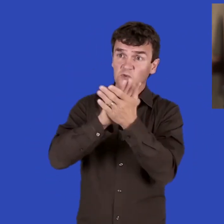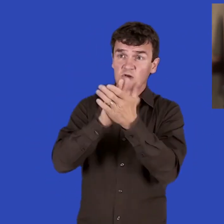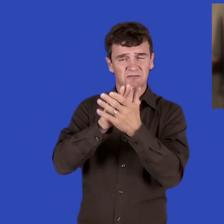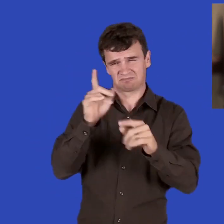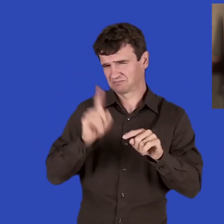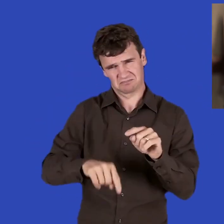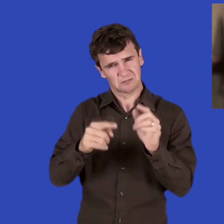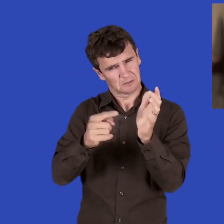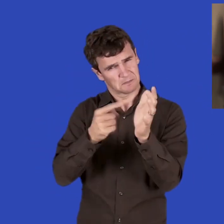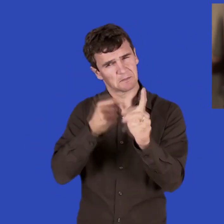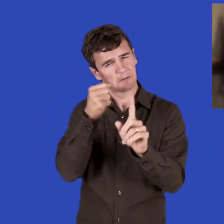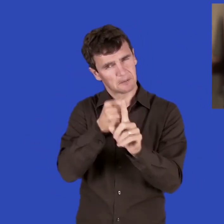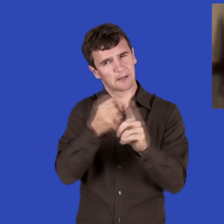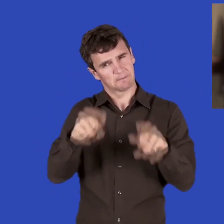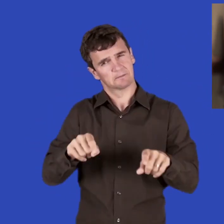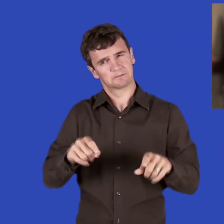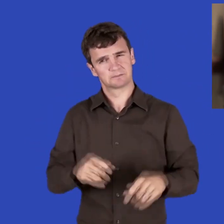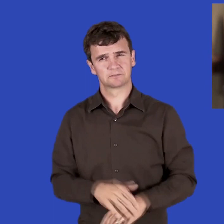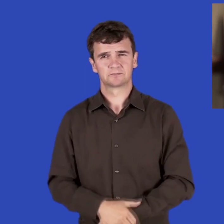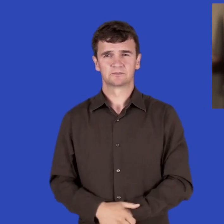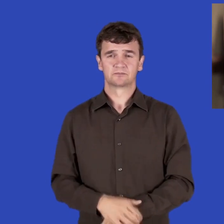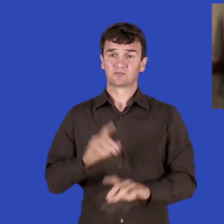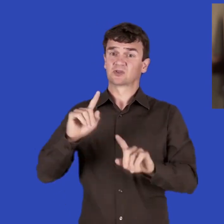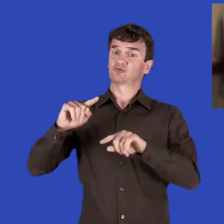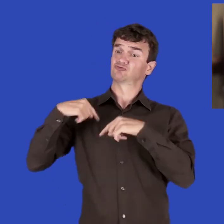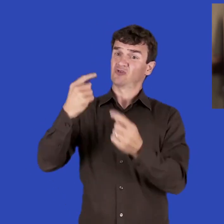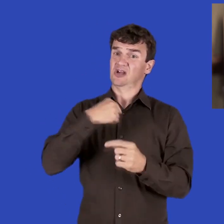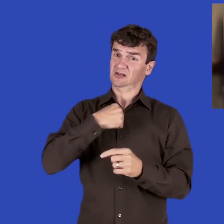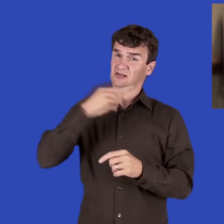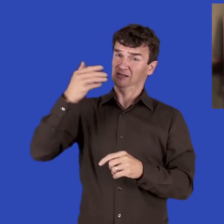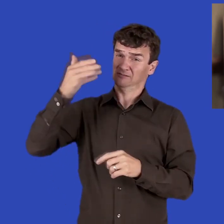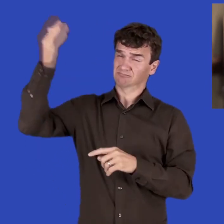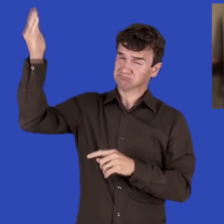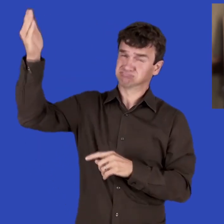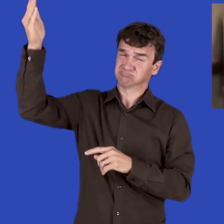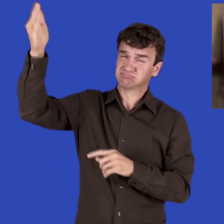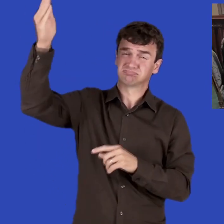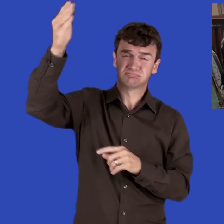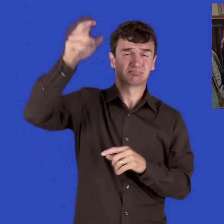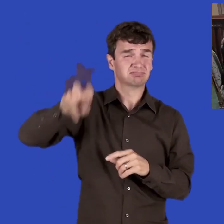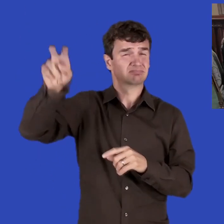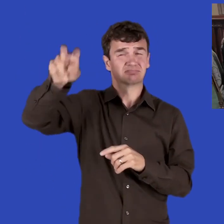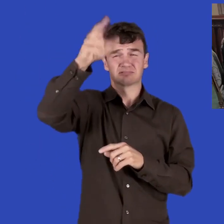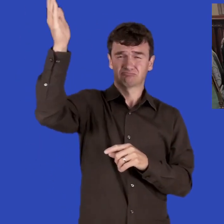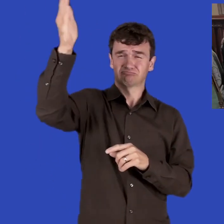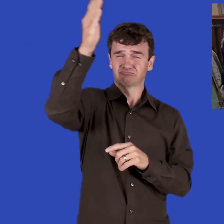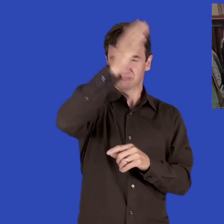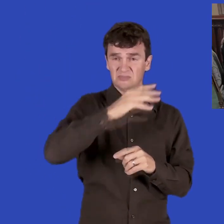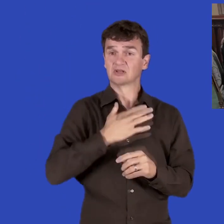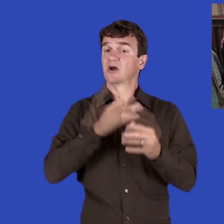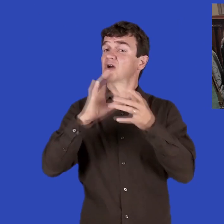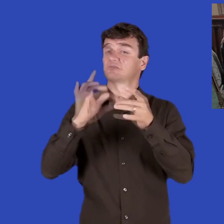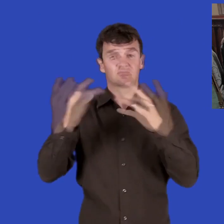the sheer coping with the disability is about all that student is capable of on that given day. I've often said in speeches